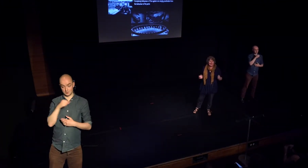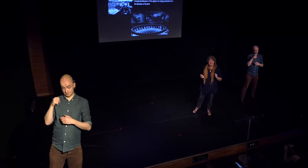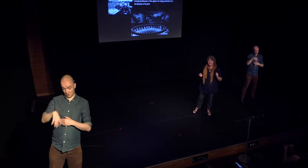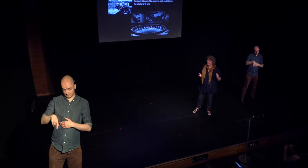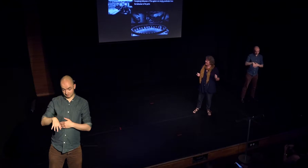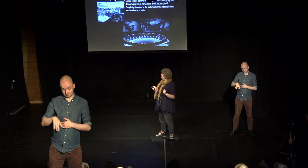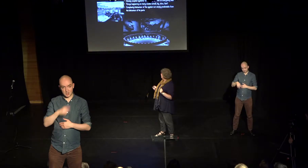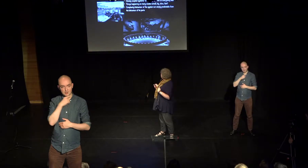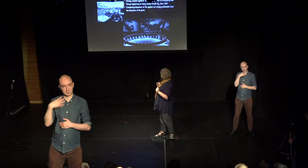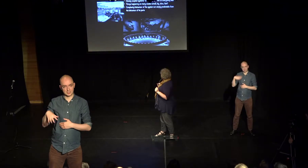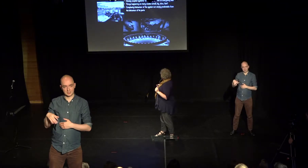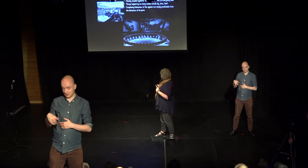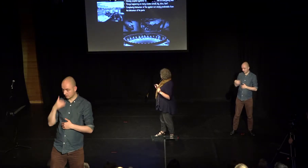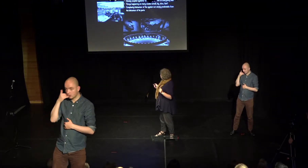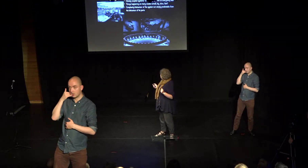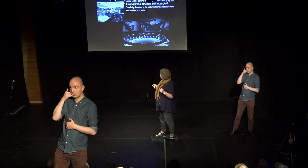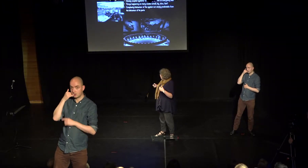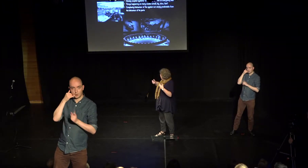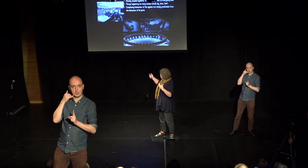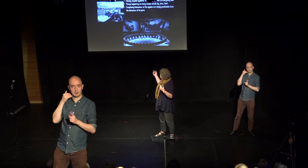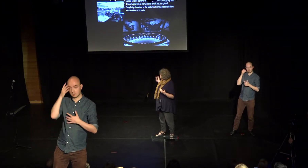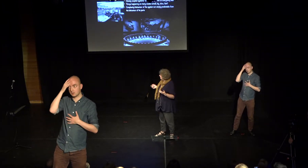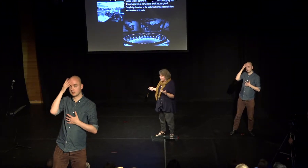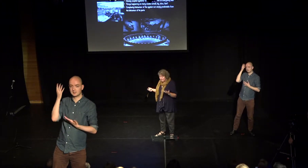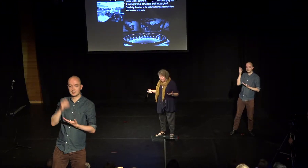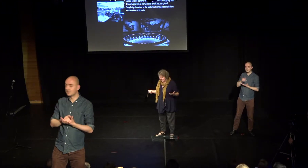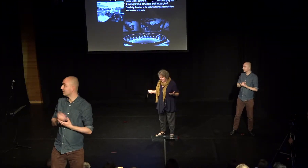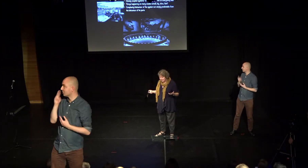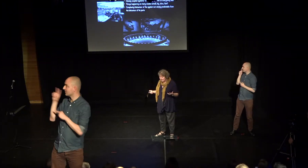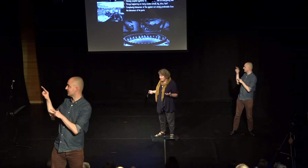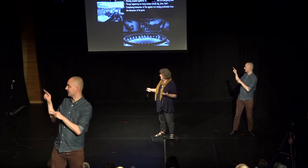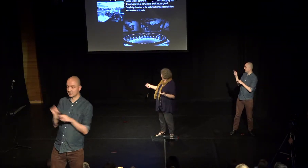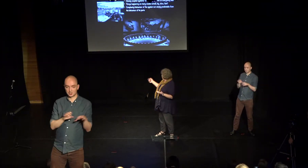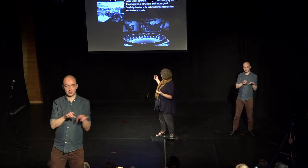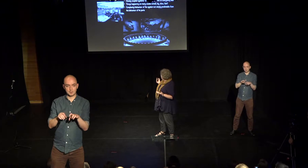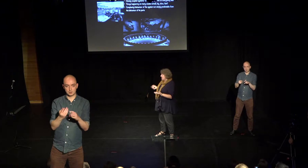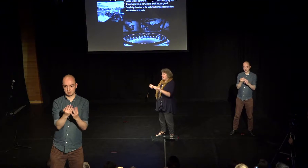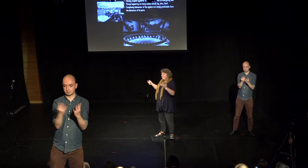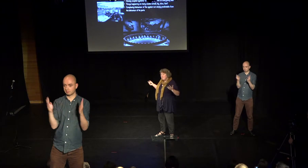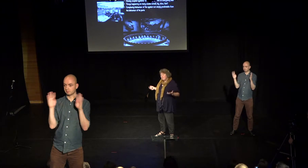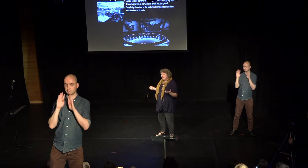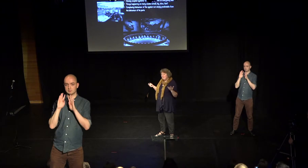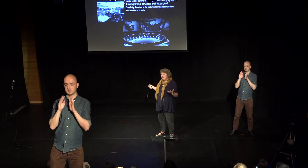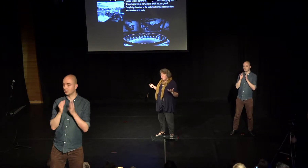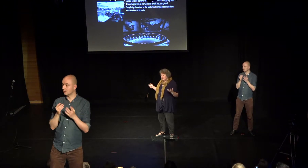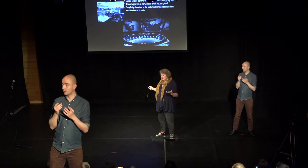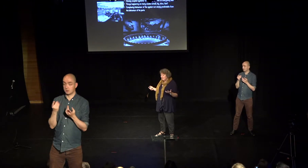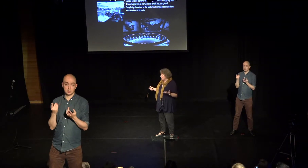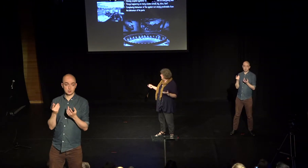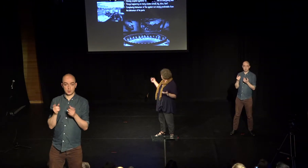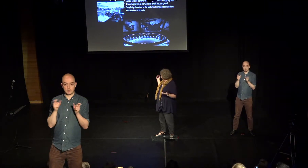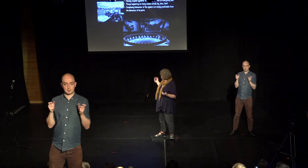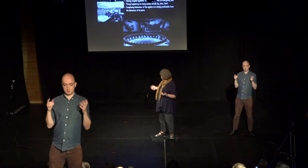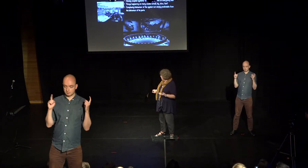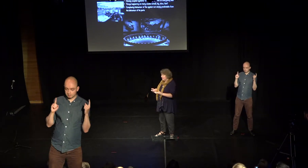you know, like this very British. And you can see he's surrounded by computers. And when they try and meet to try and figure out what to do